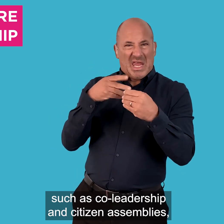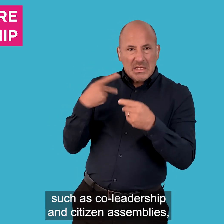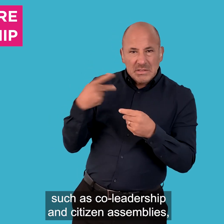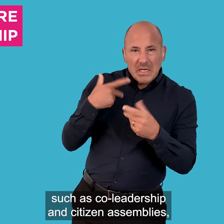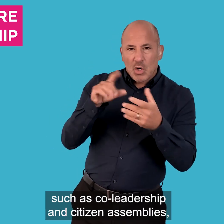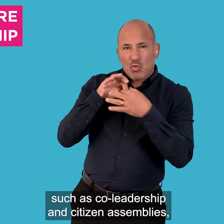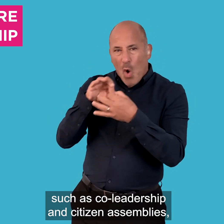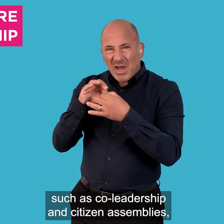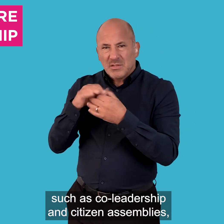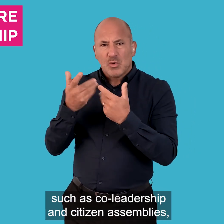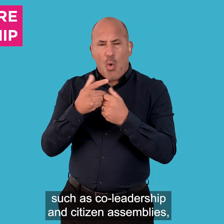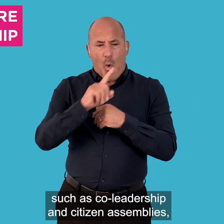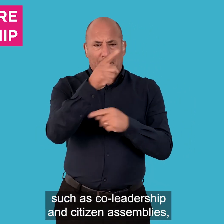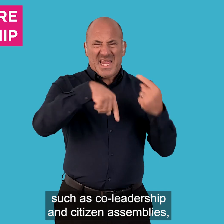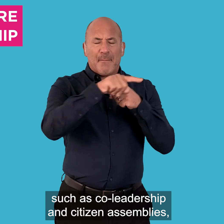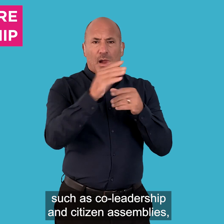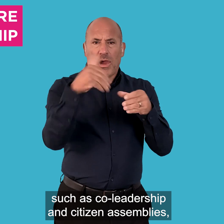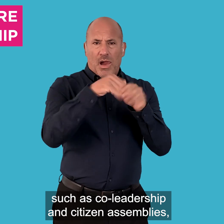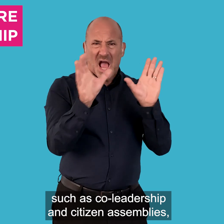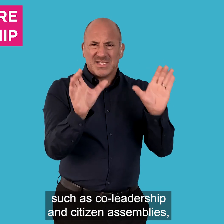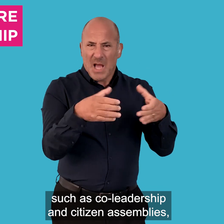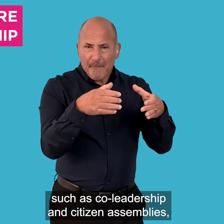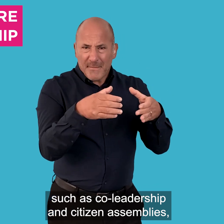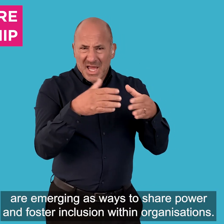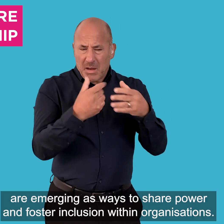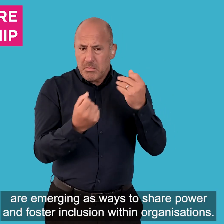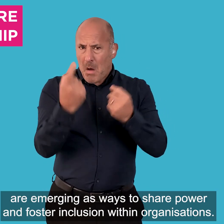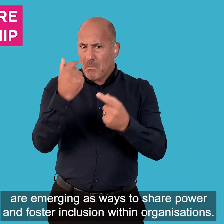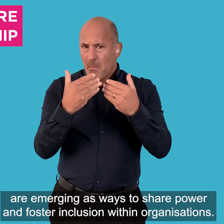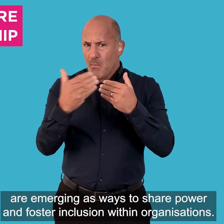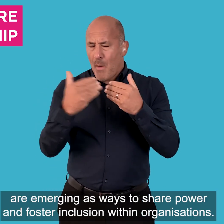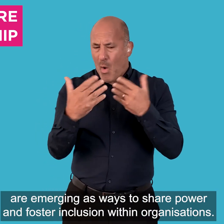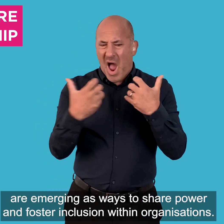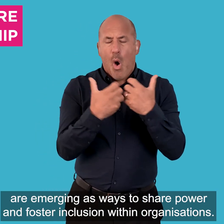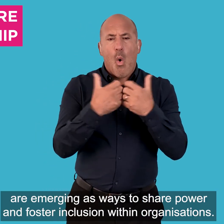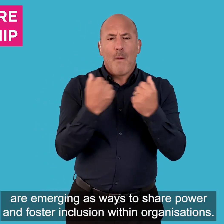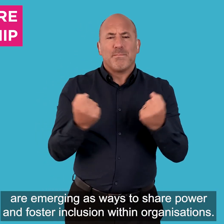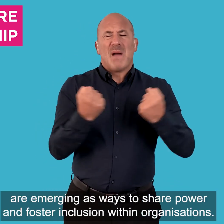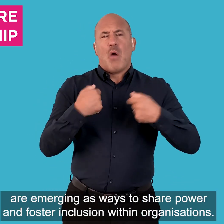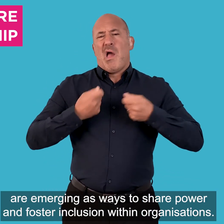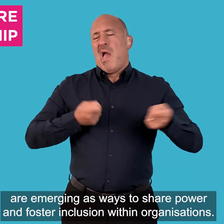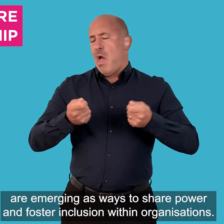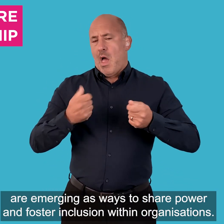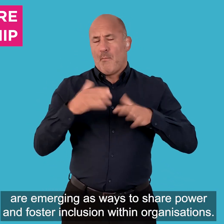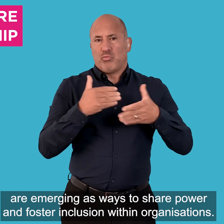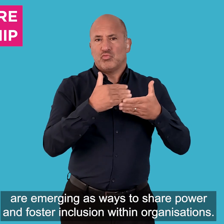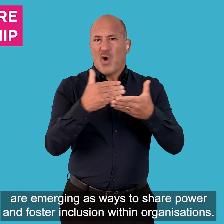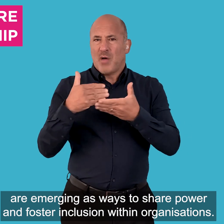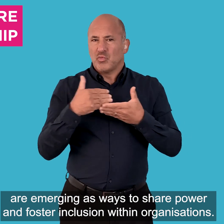such as co-leadership and citizen assemblies, are emerging as ways to share power and foster